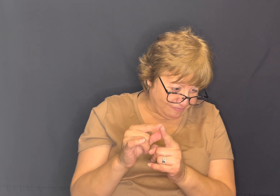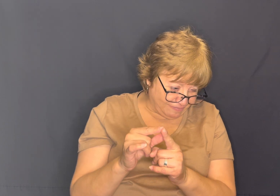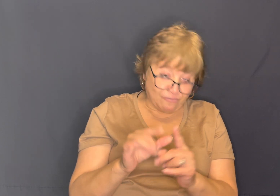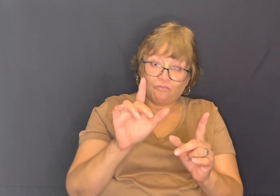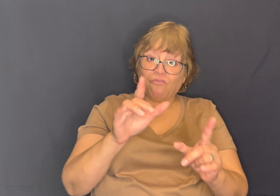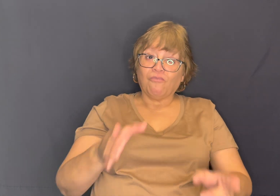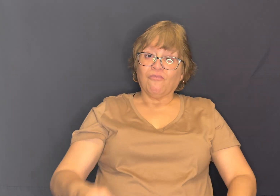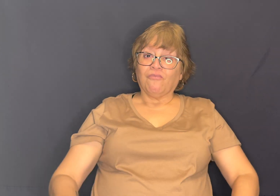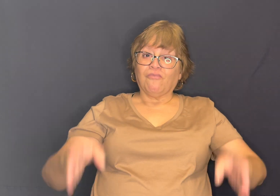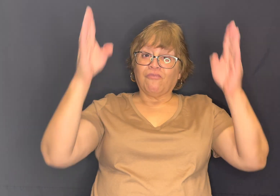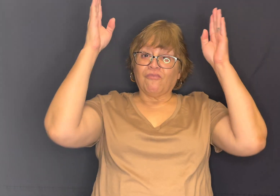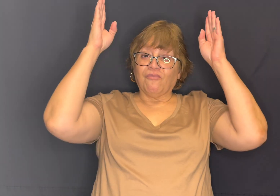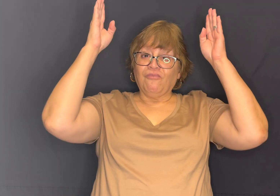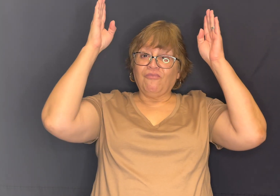Okay, the next word.